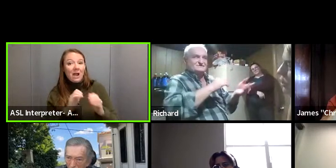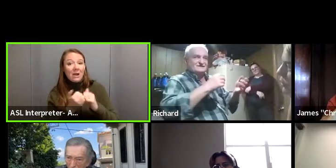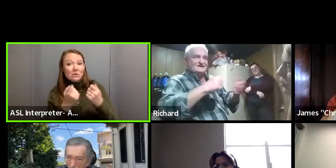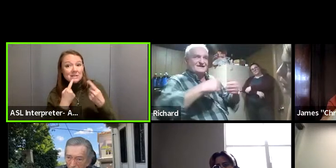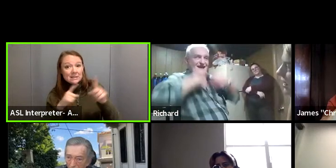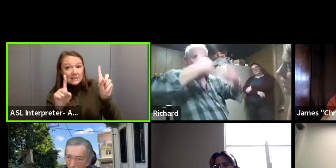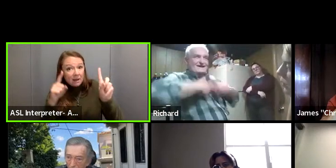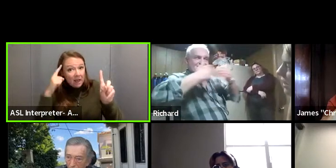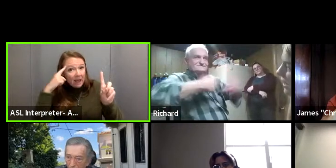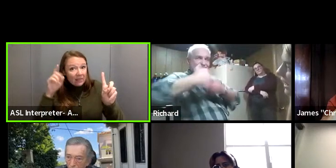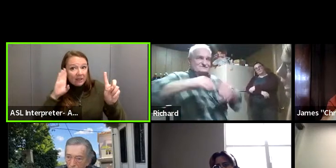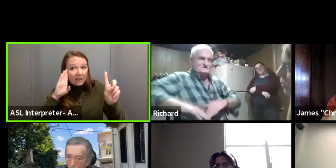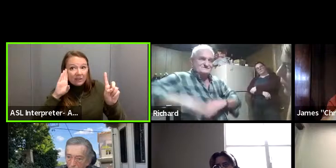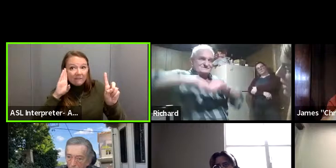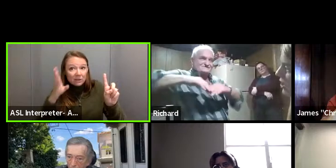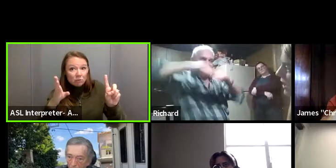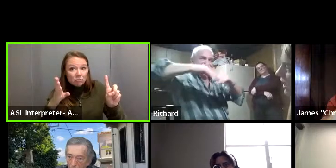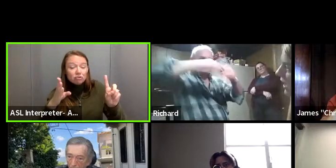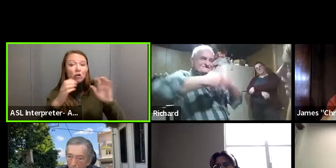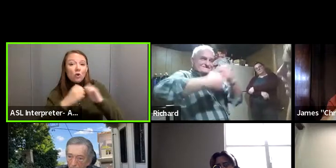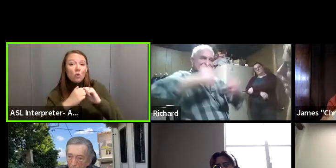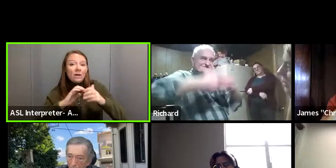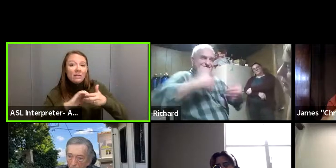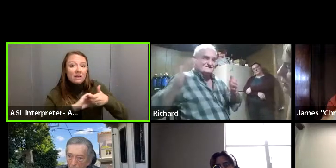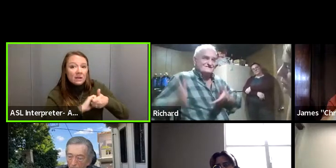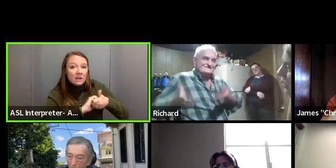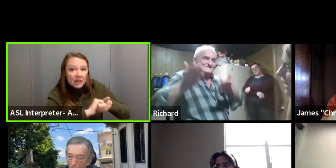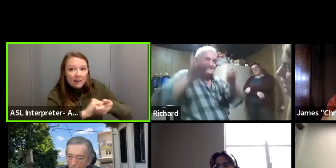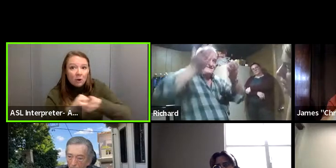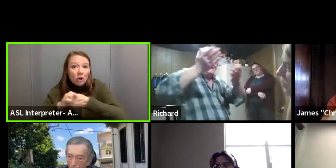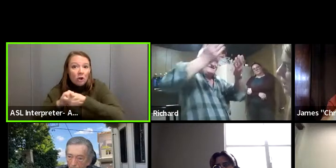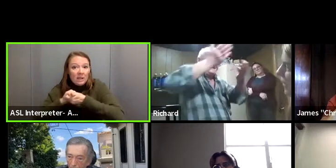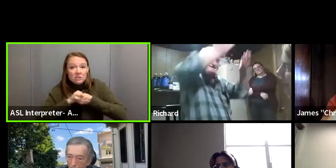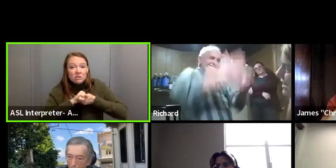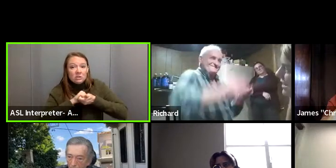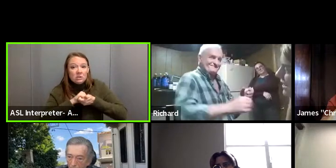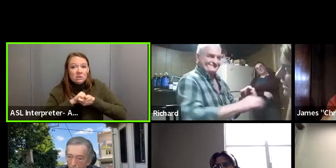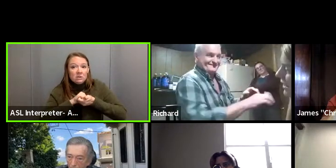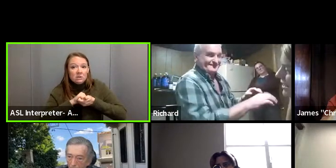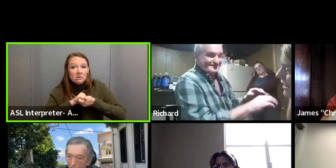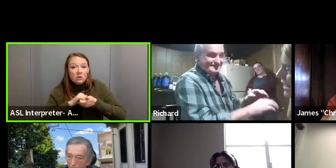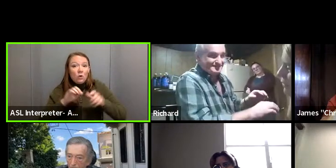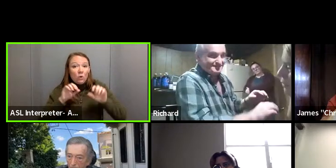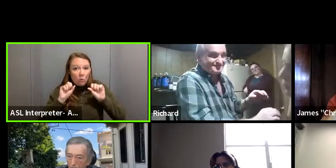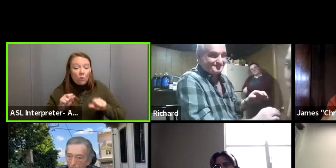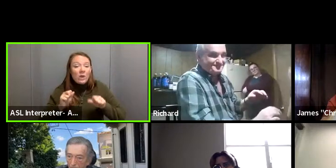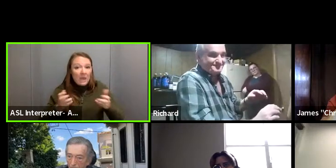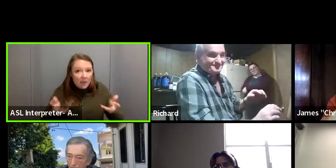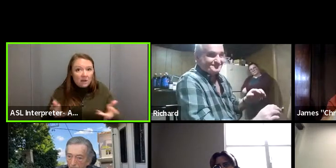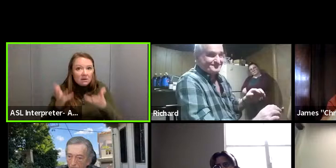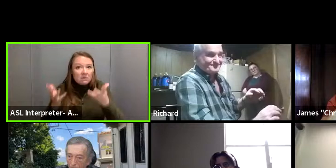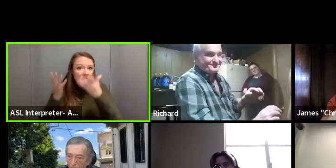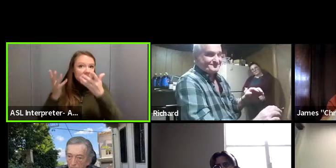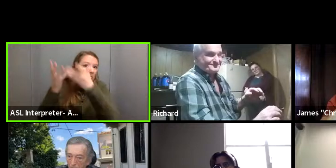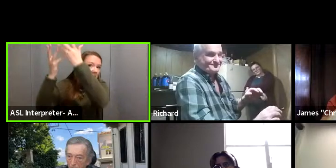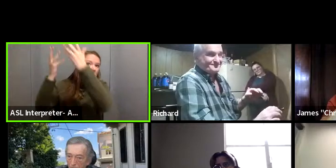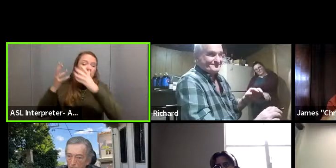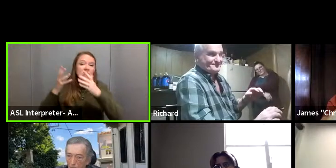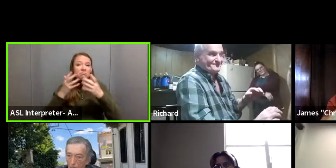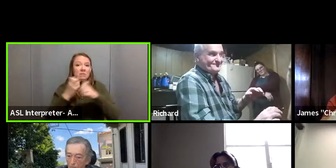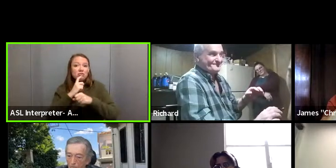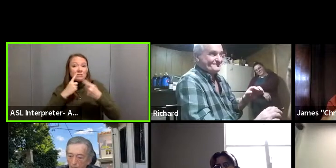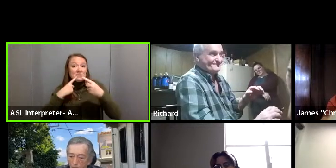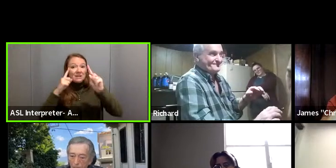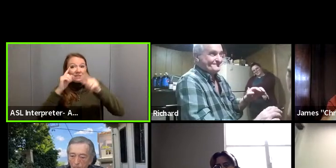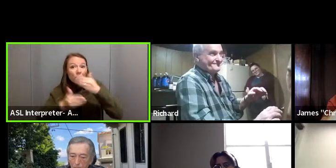in the future with collaboration, we can make this as a successful process, but